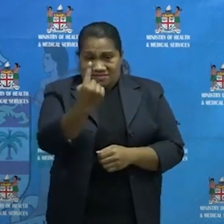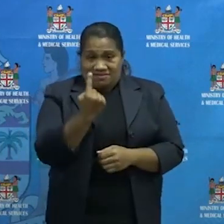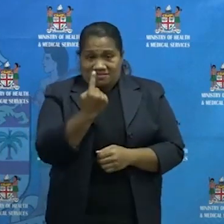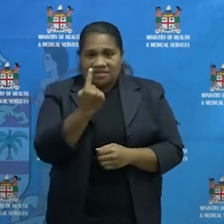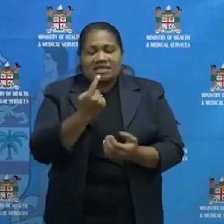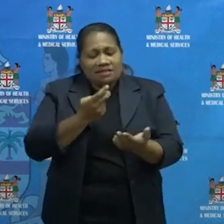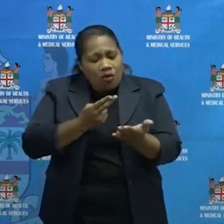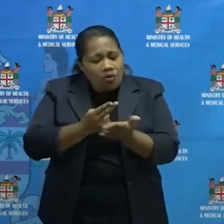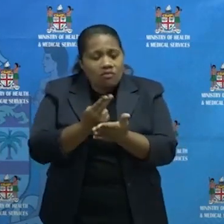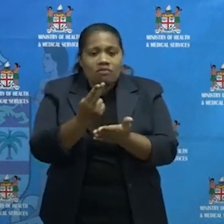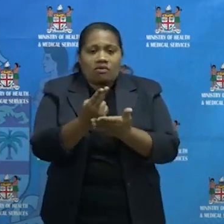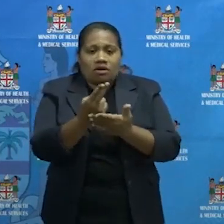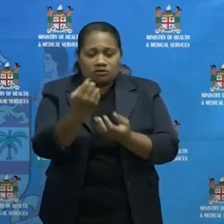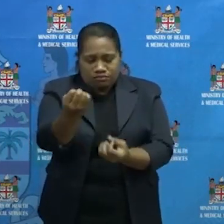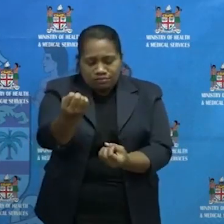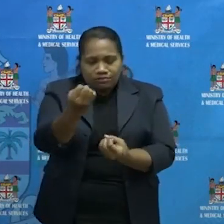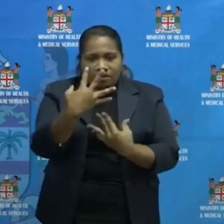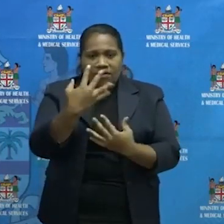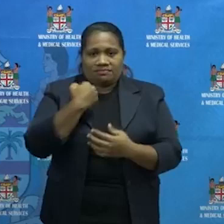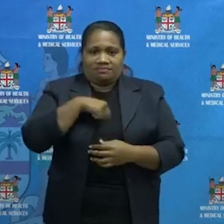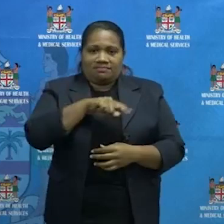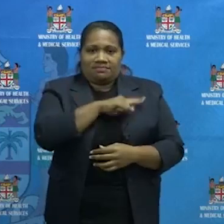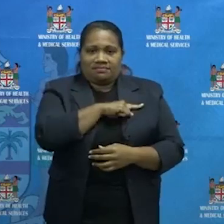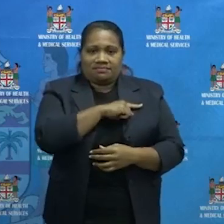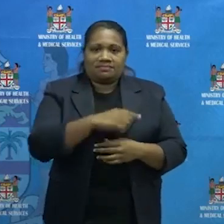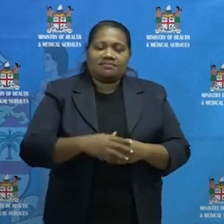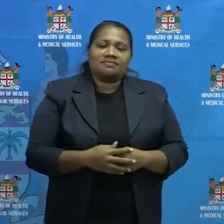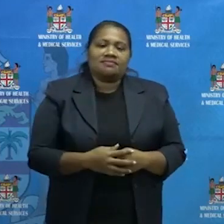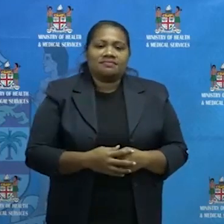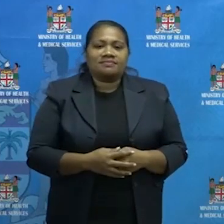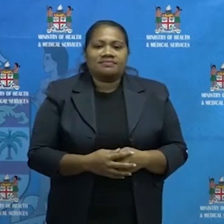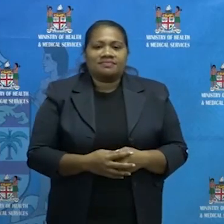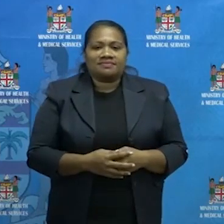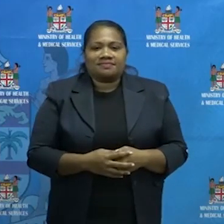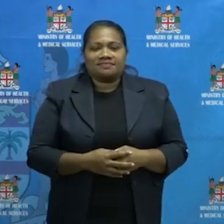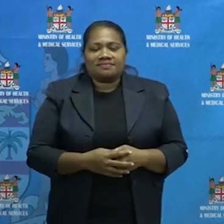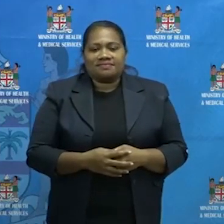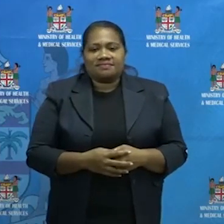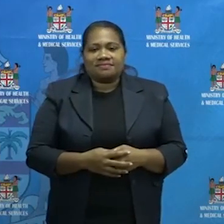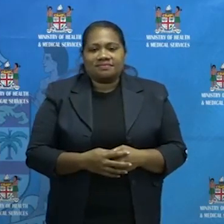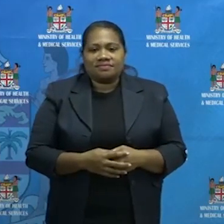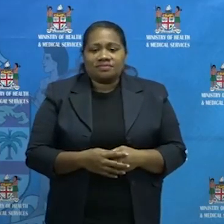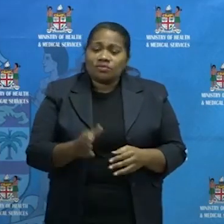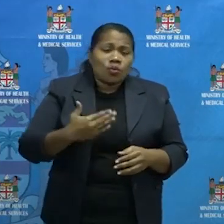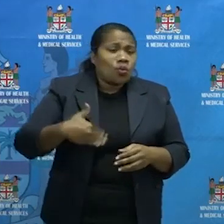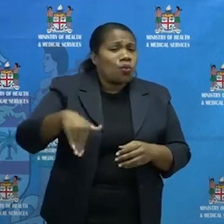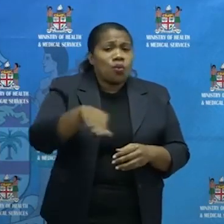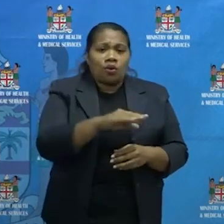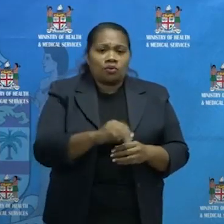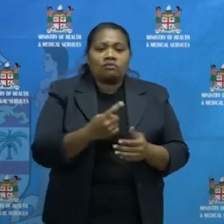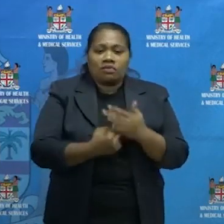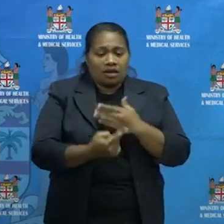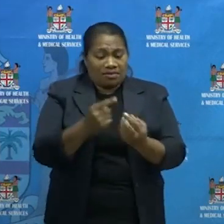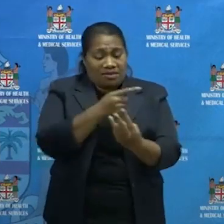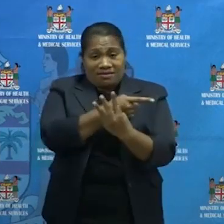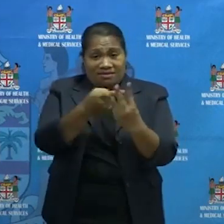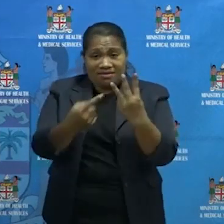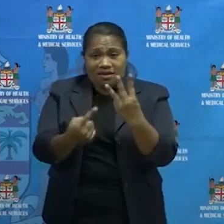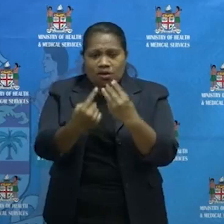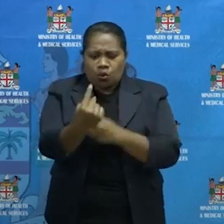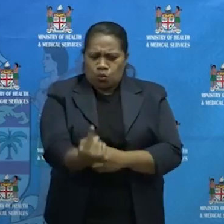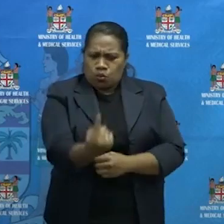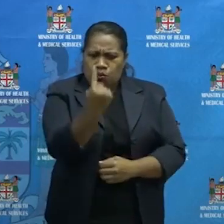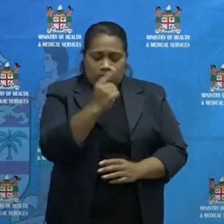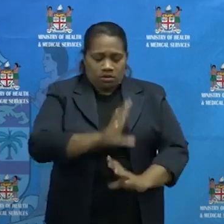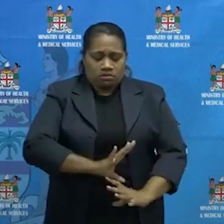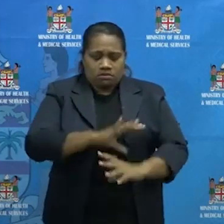us. They all committed acts of patriotism, high responsibility, and of courage that